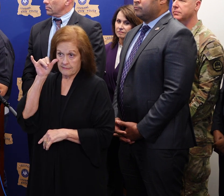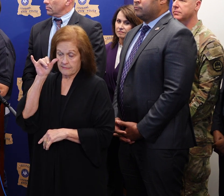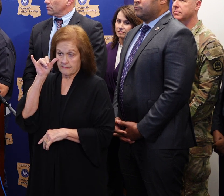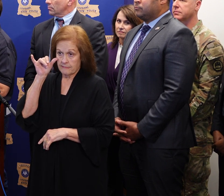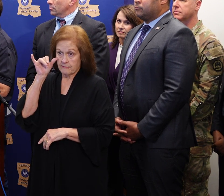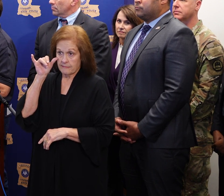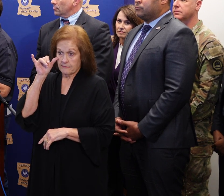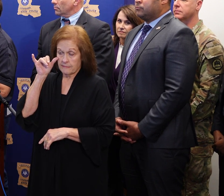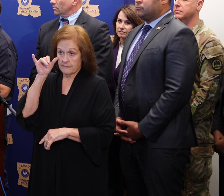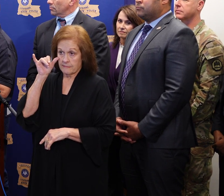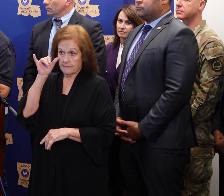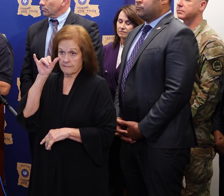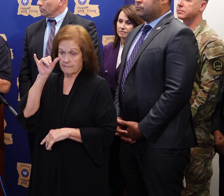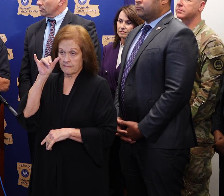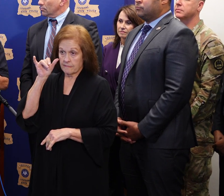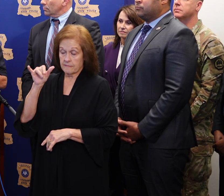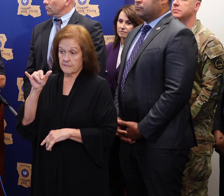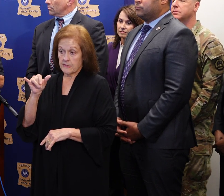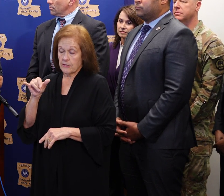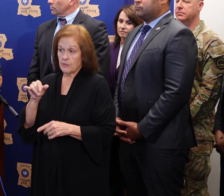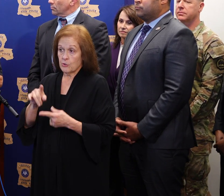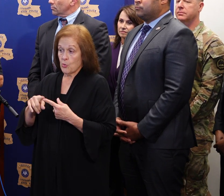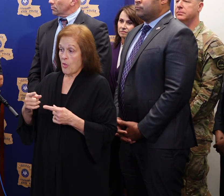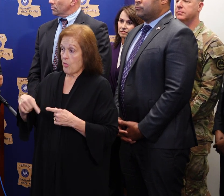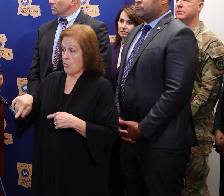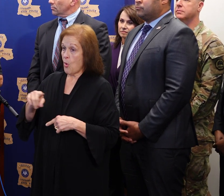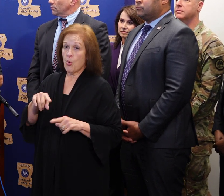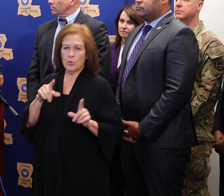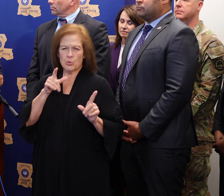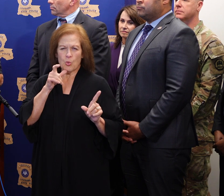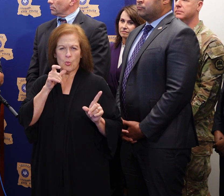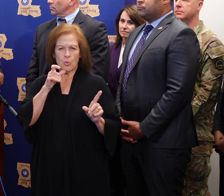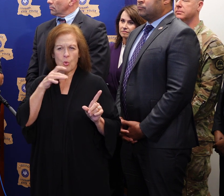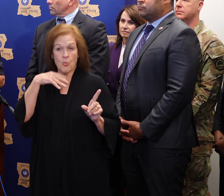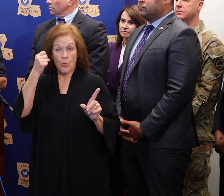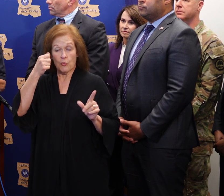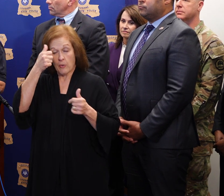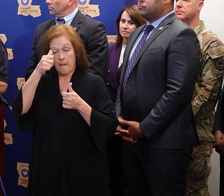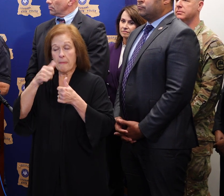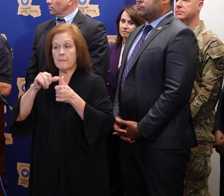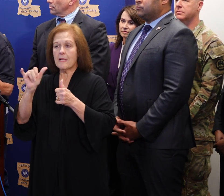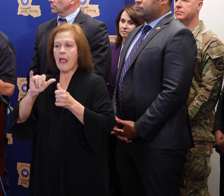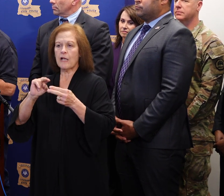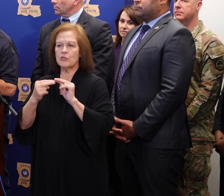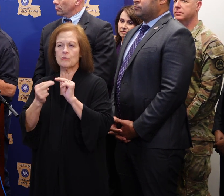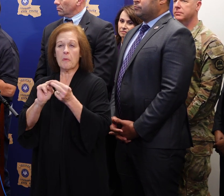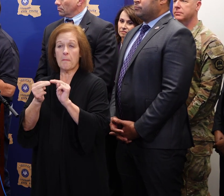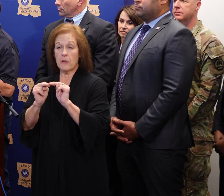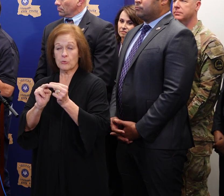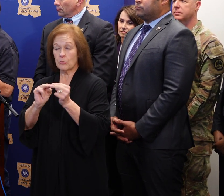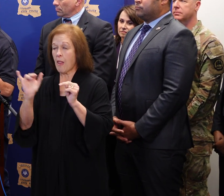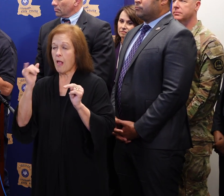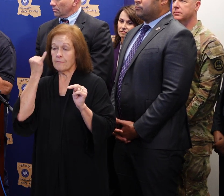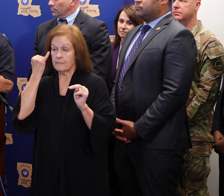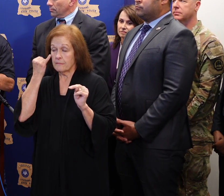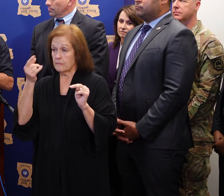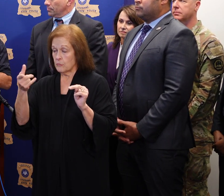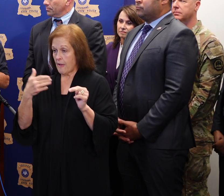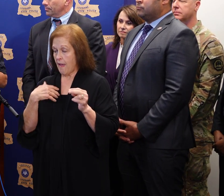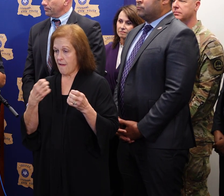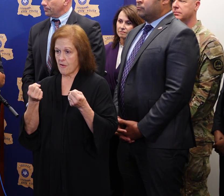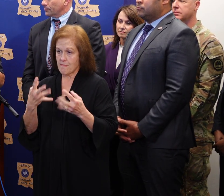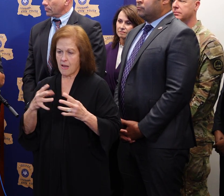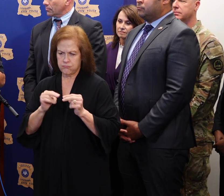was akin to those who are old enough to remember jigsaw puzzles. And that you would take a